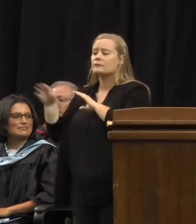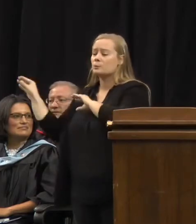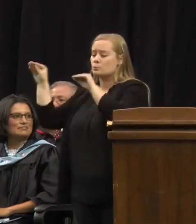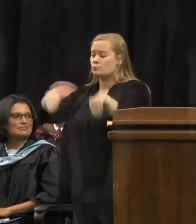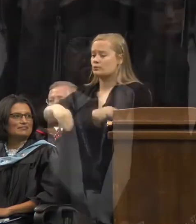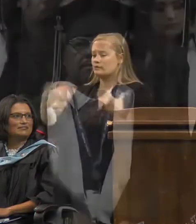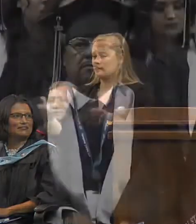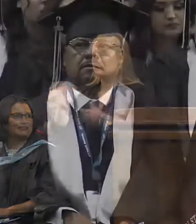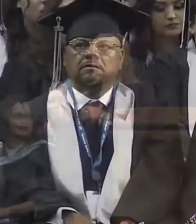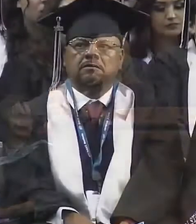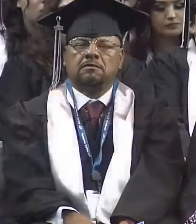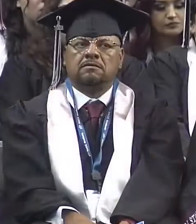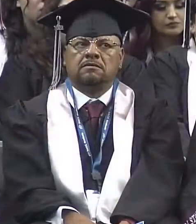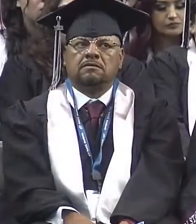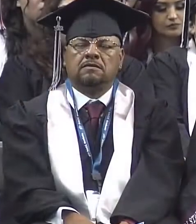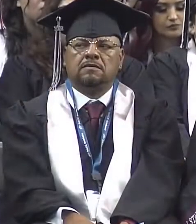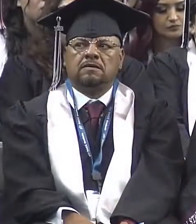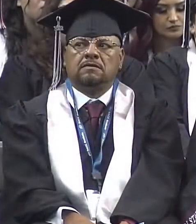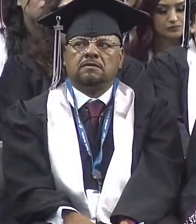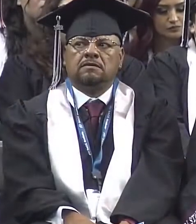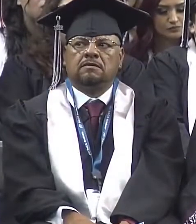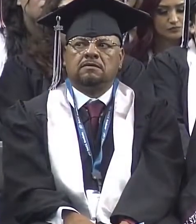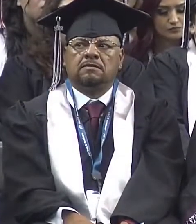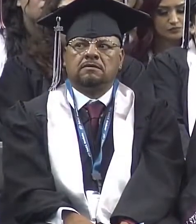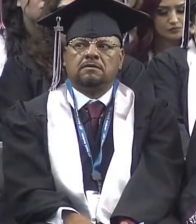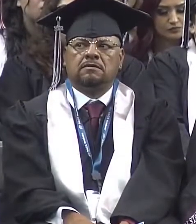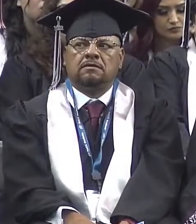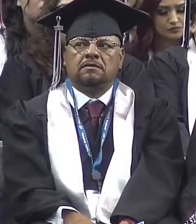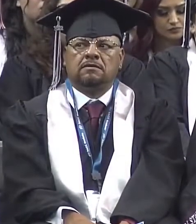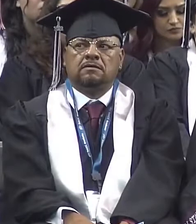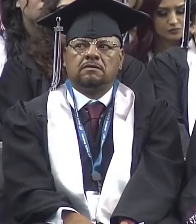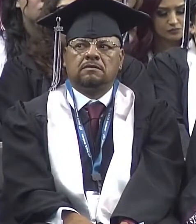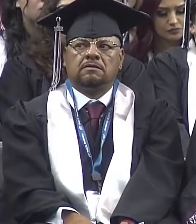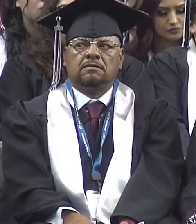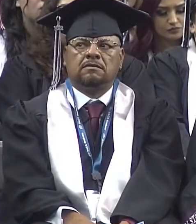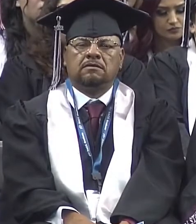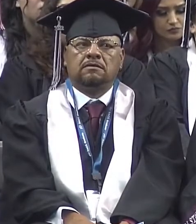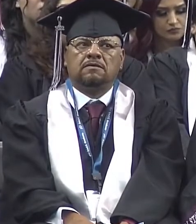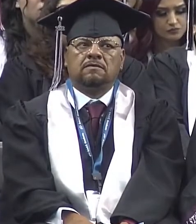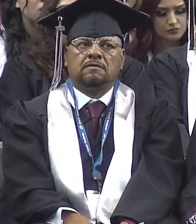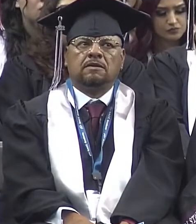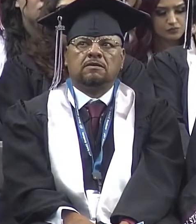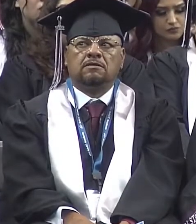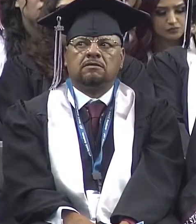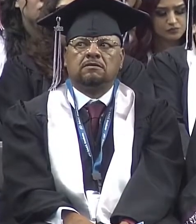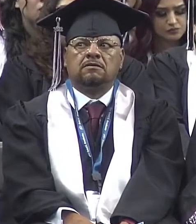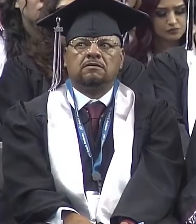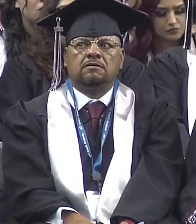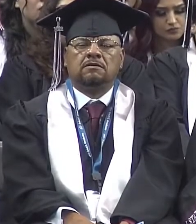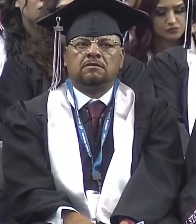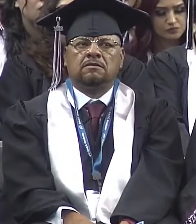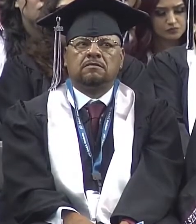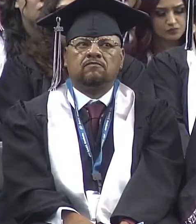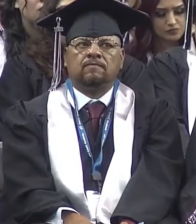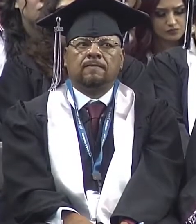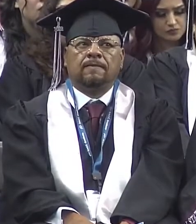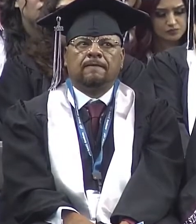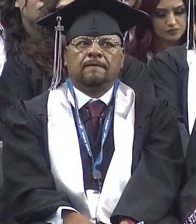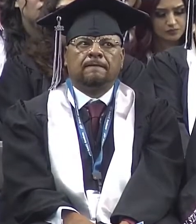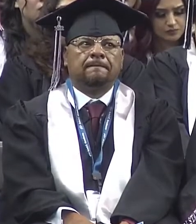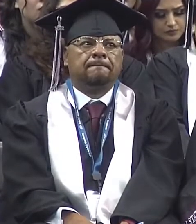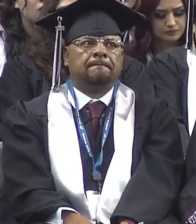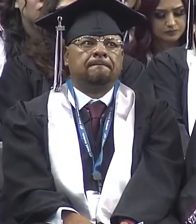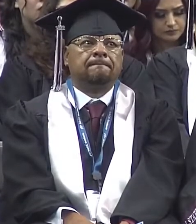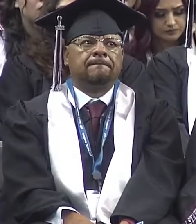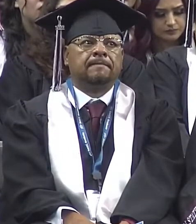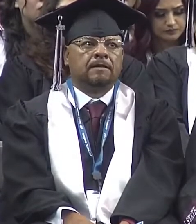Las Cruces in 2016 with her husband Bill, the community welcomed her with open arms and hearts. It